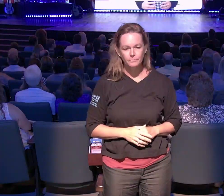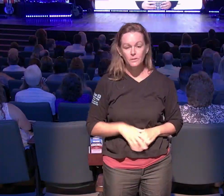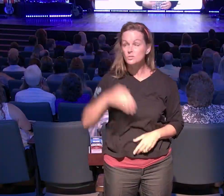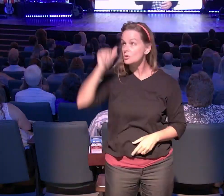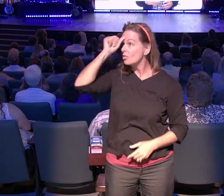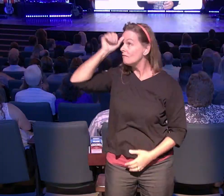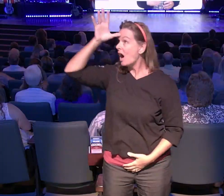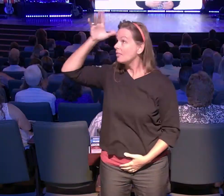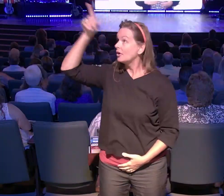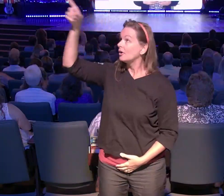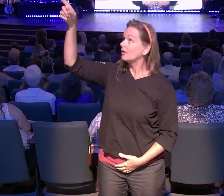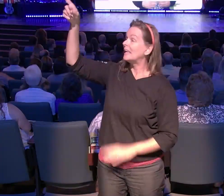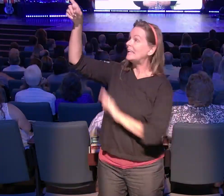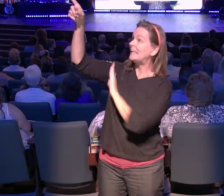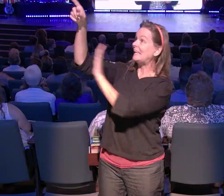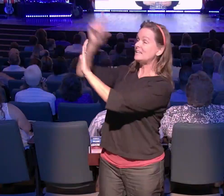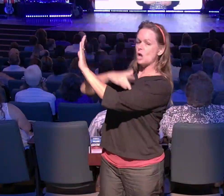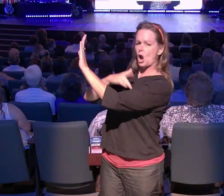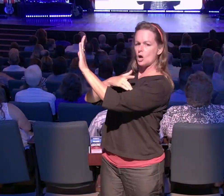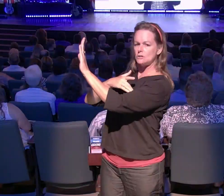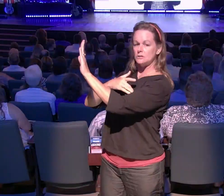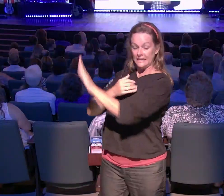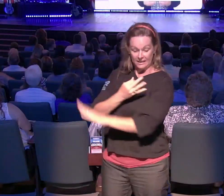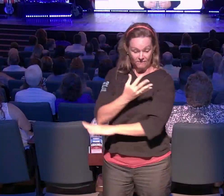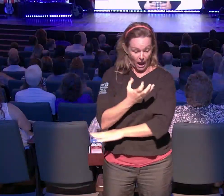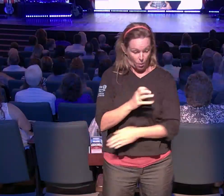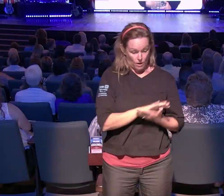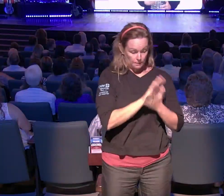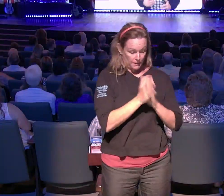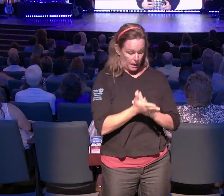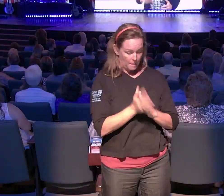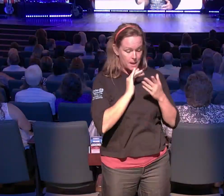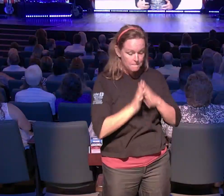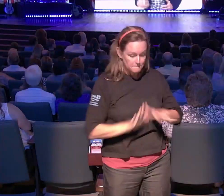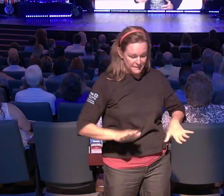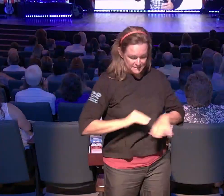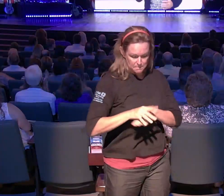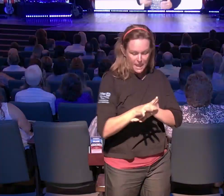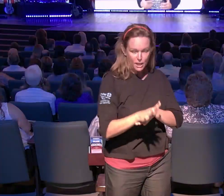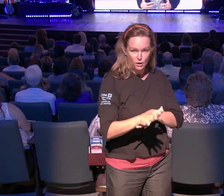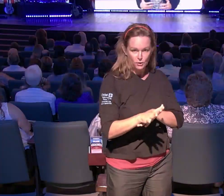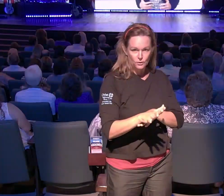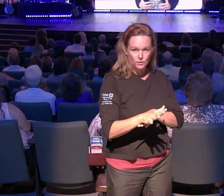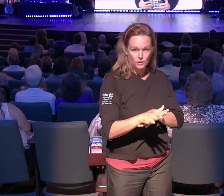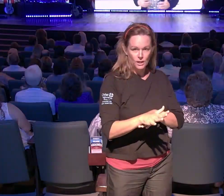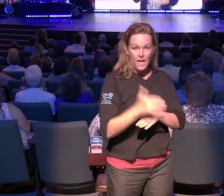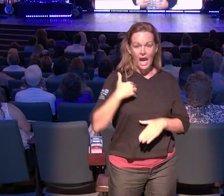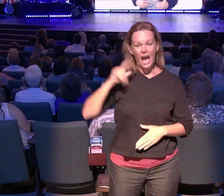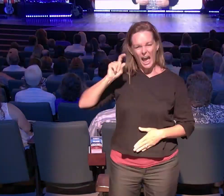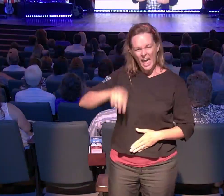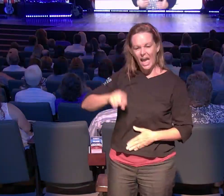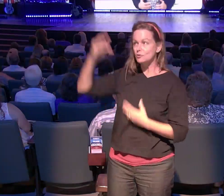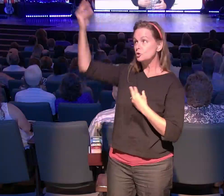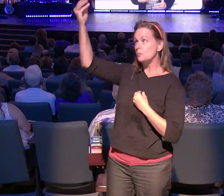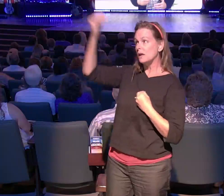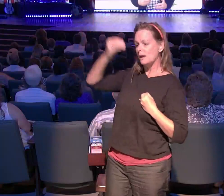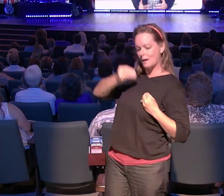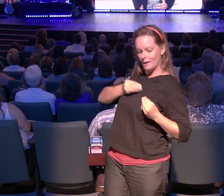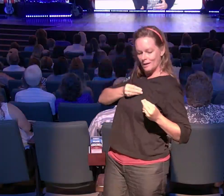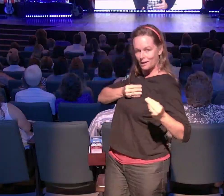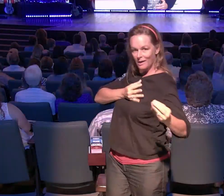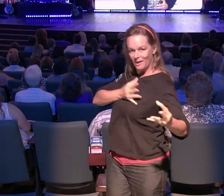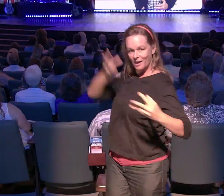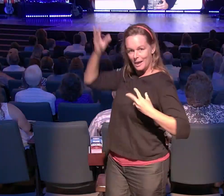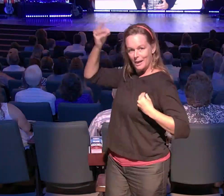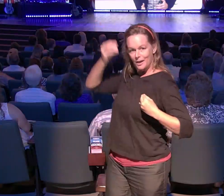Father. Peacemakers are going to reflect the heart of their Heavenly Father. Jesus said, "Blessed are the peacemakers, for they will be called the